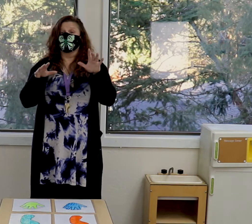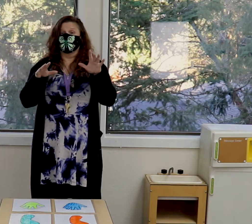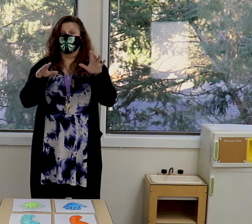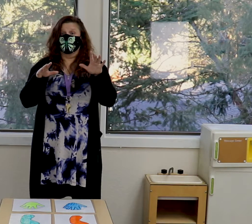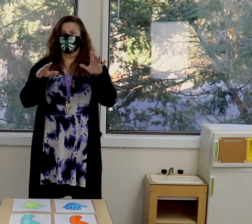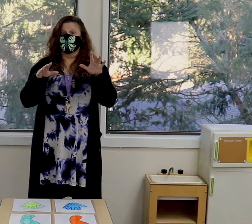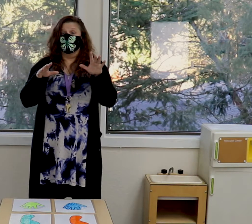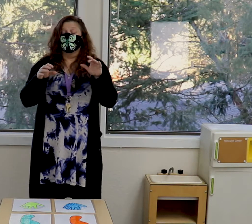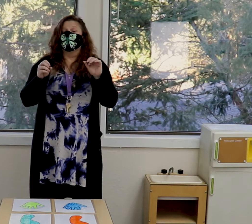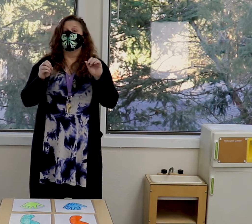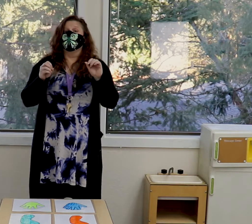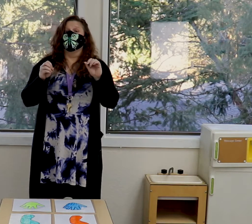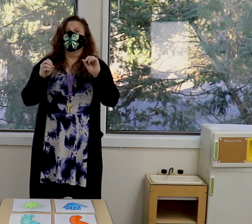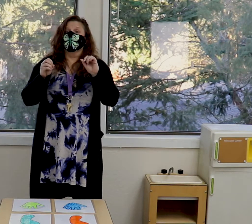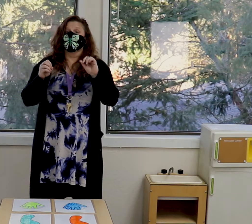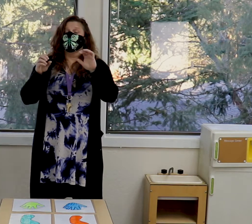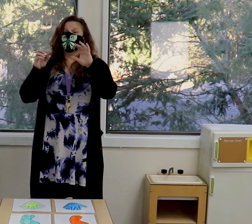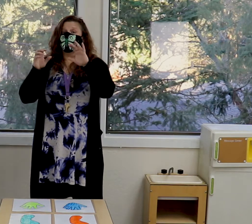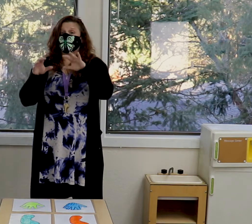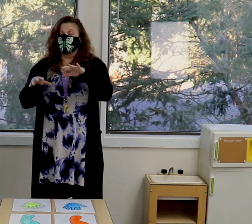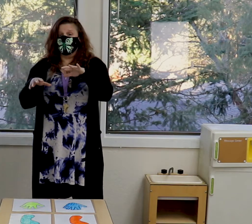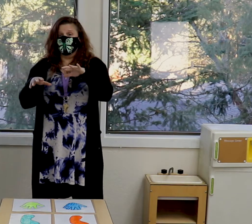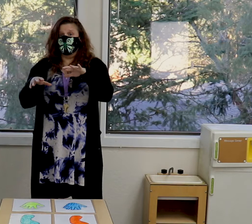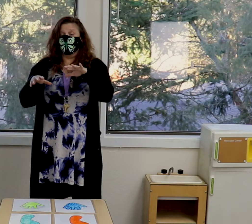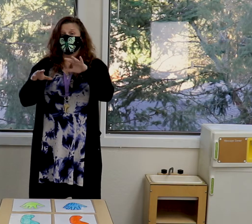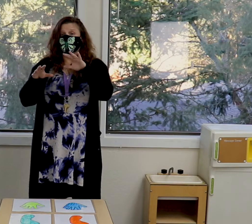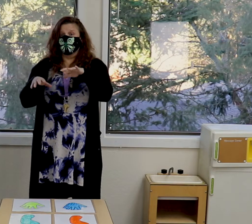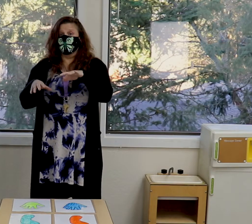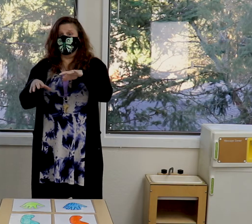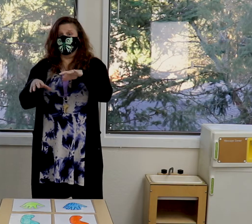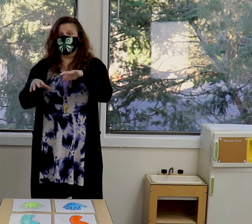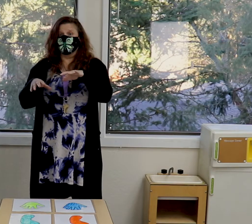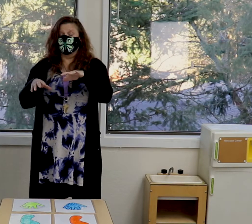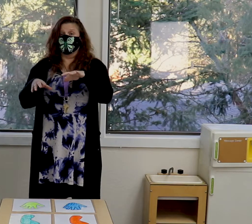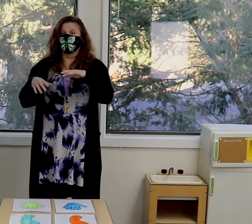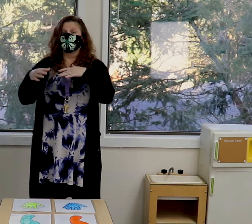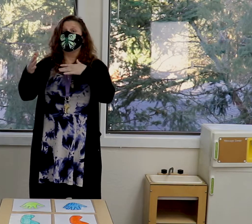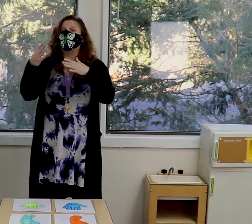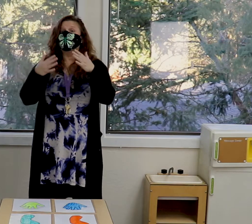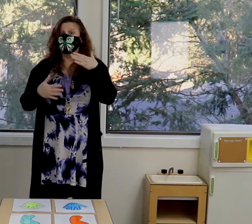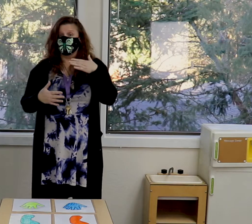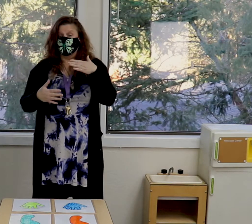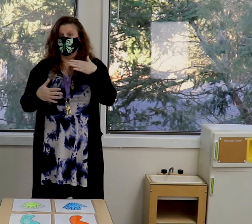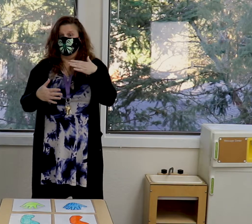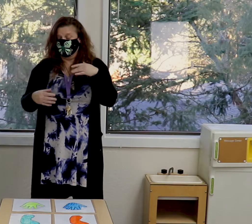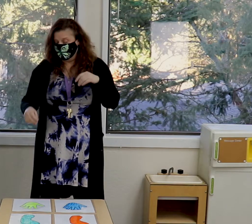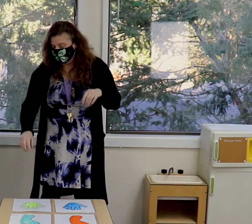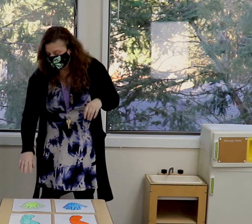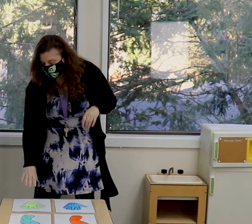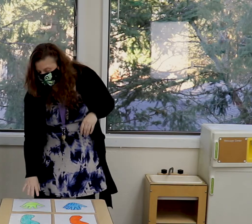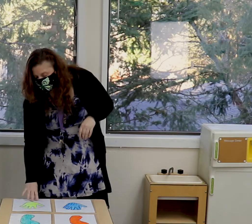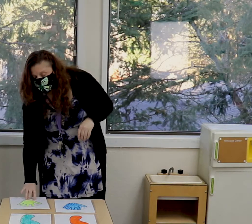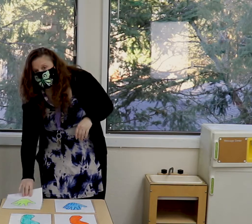the cards. Now you either tape them or glue them onto a piece of paper and contact paper them, because they look like